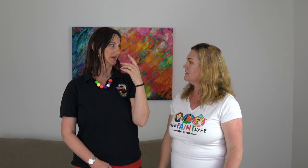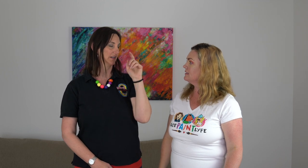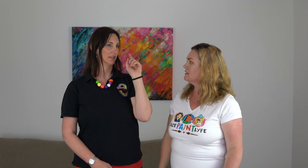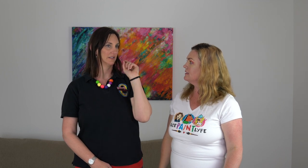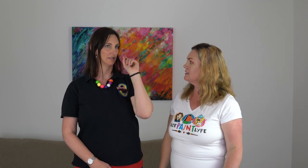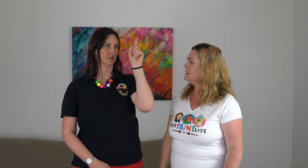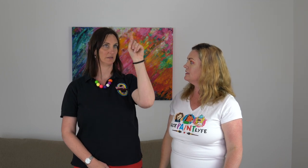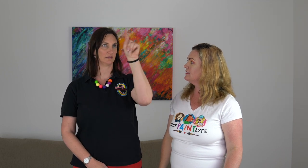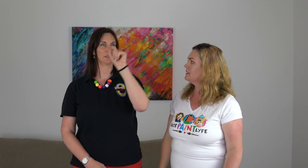Stars.